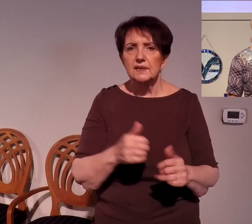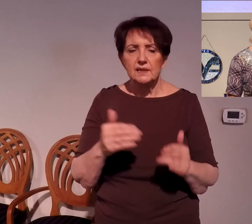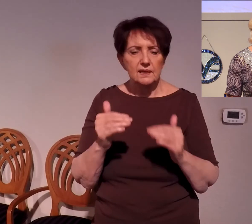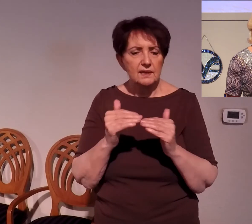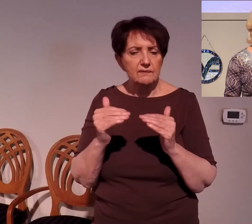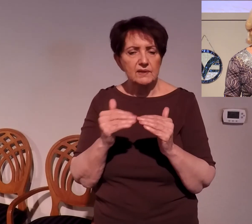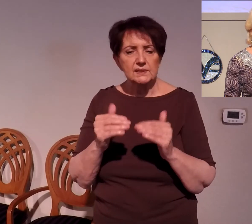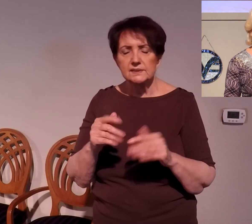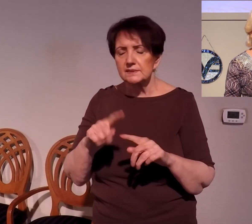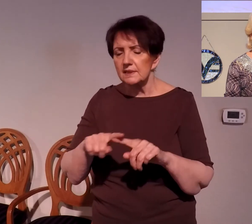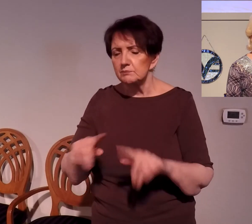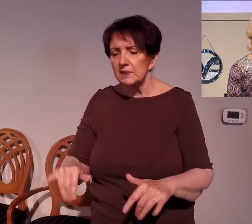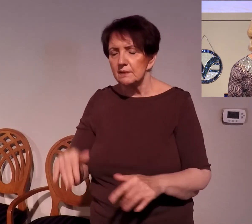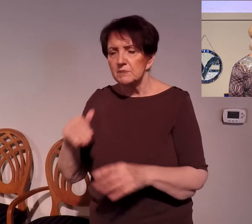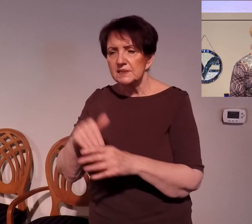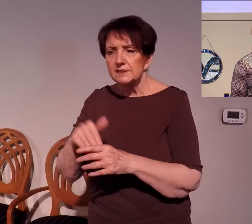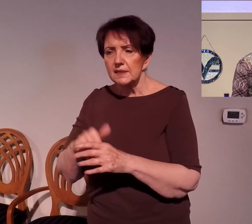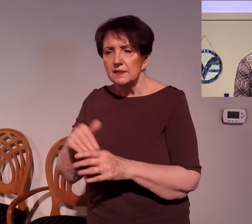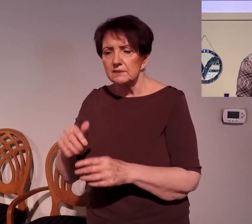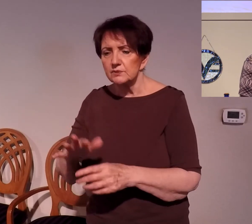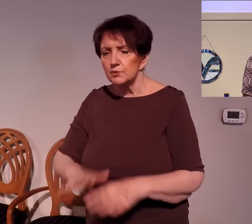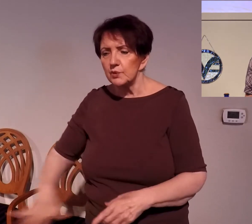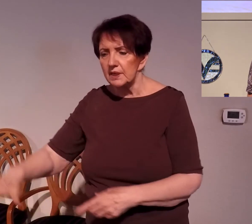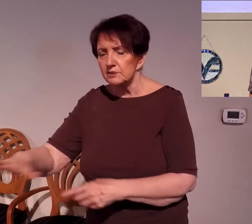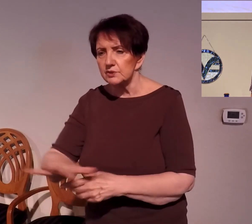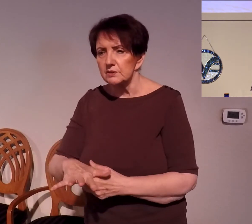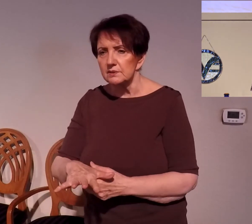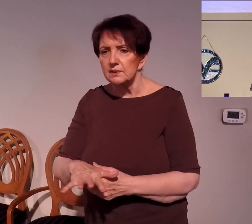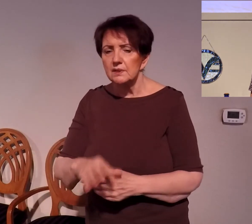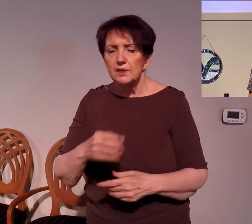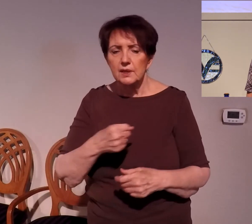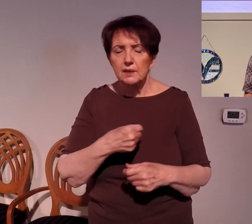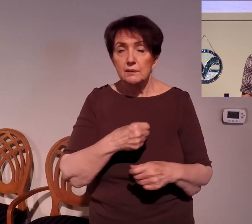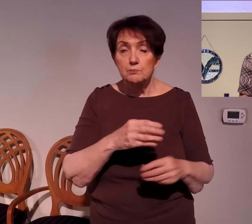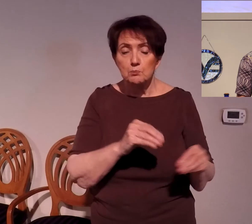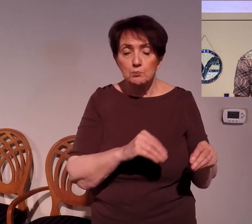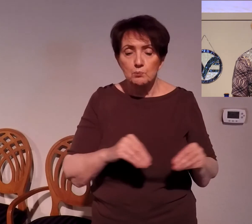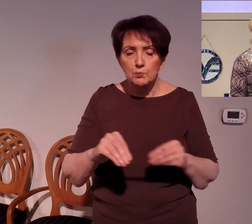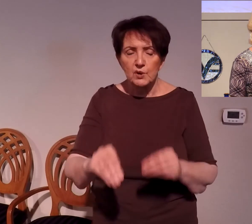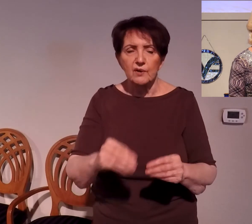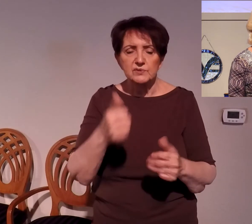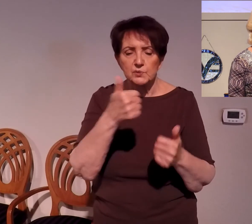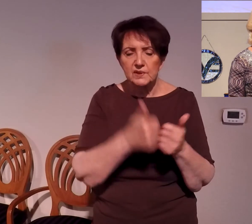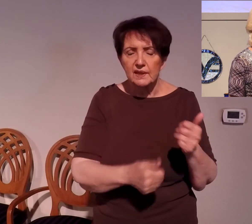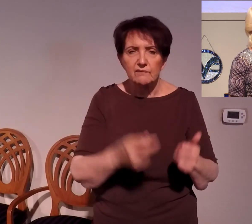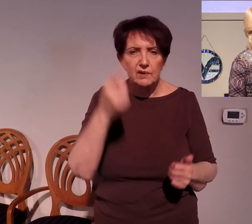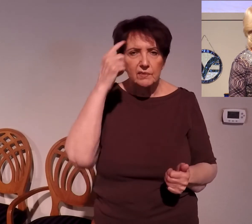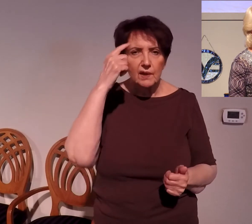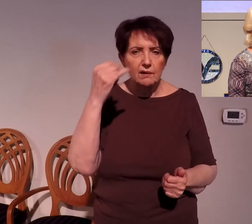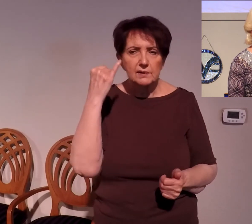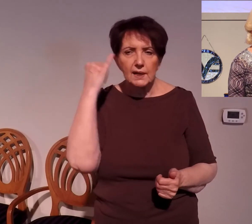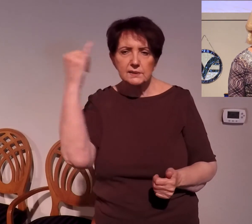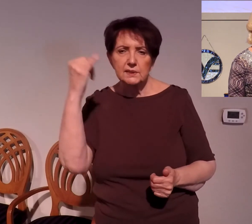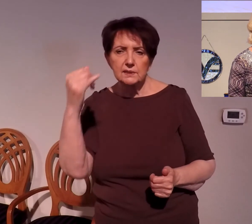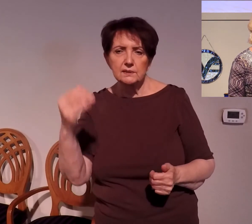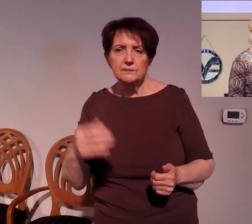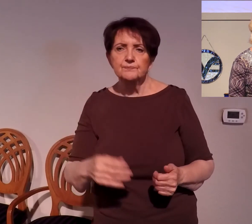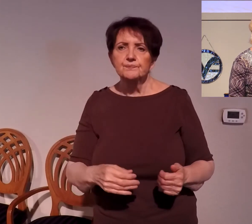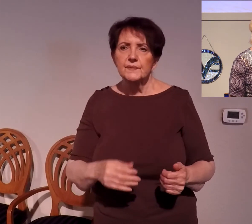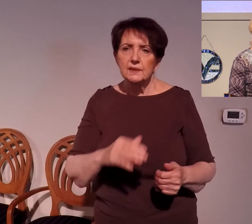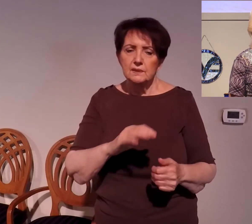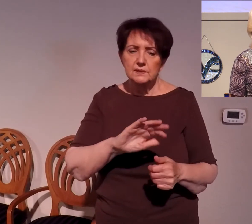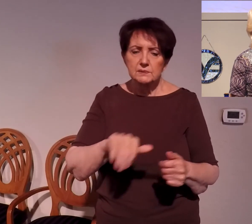is a recognition of the divine intelligence that moves like a kaleidoscope with every thought, idea, and notion, and yet is beyond them